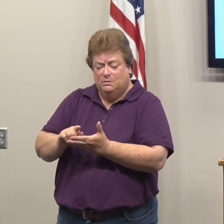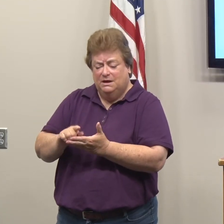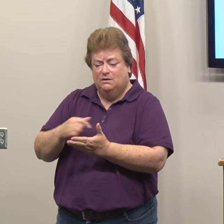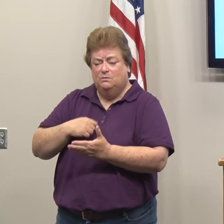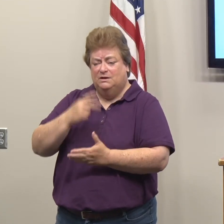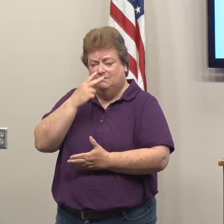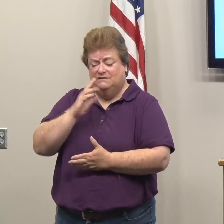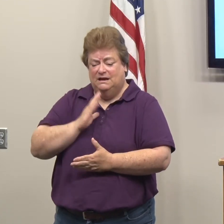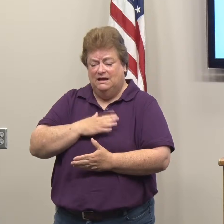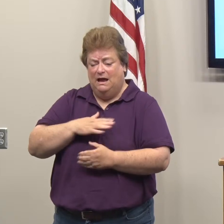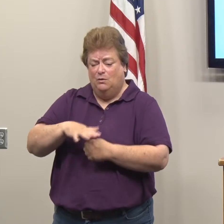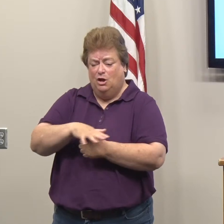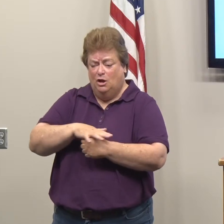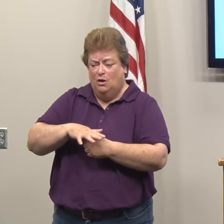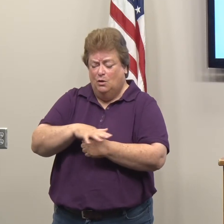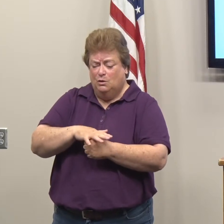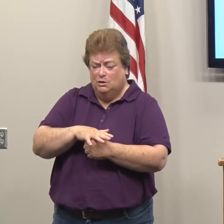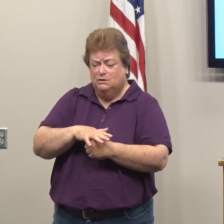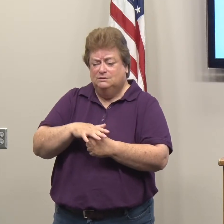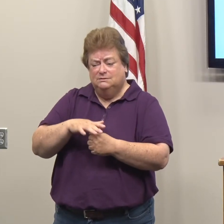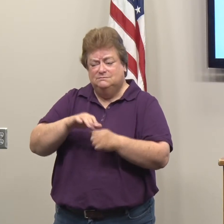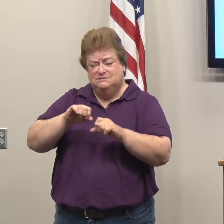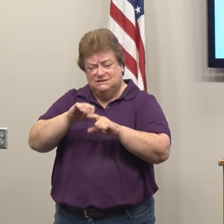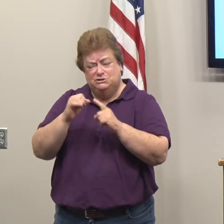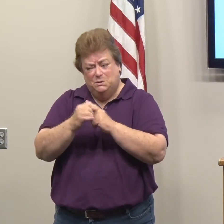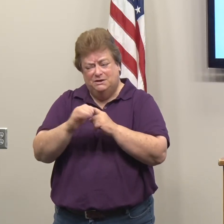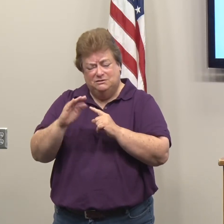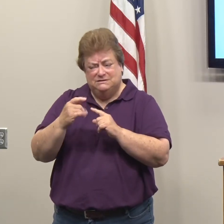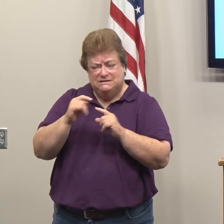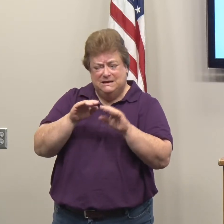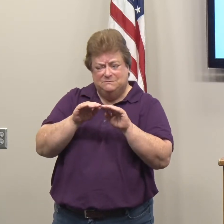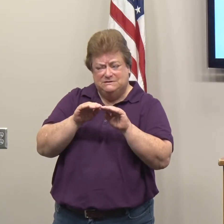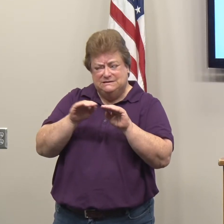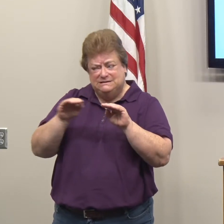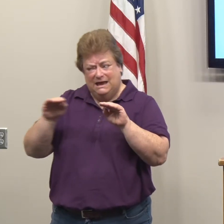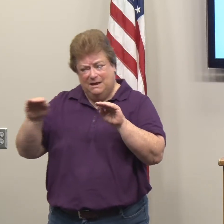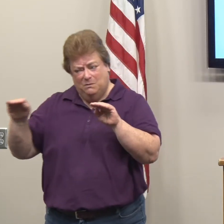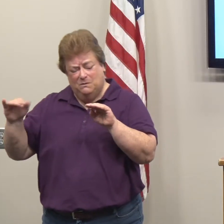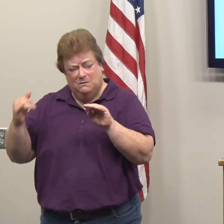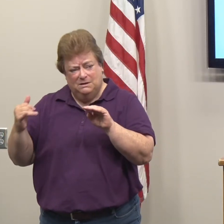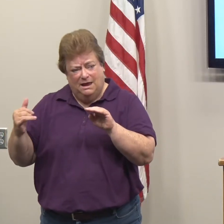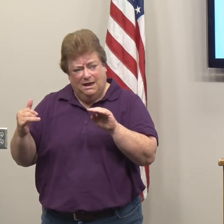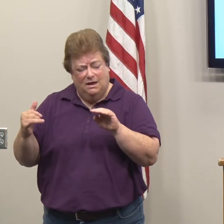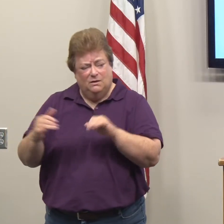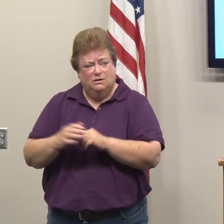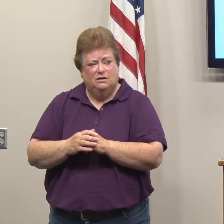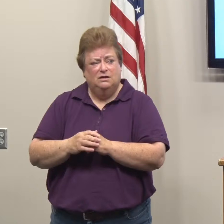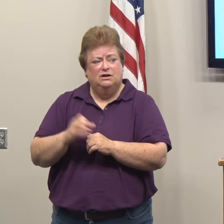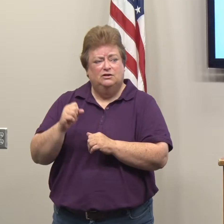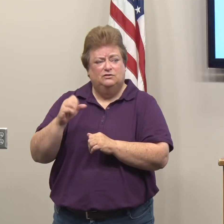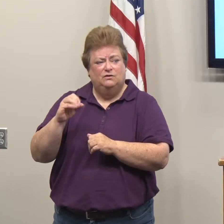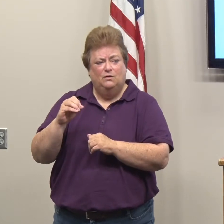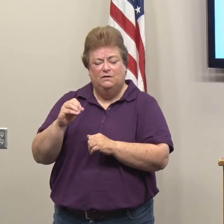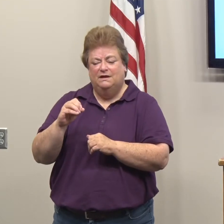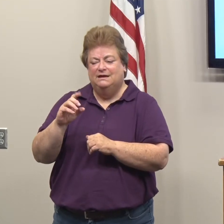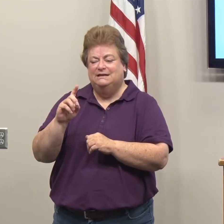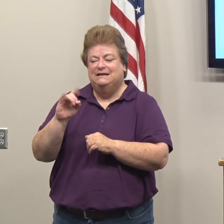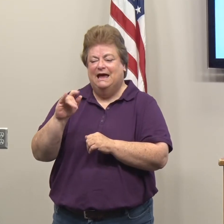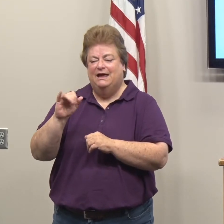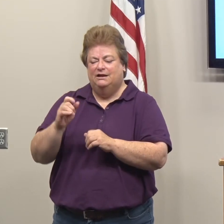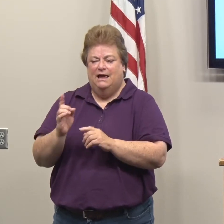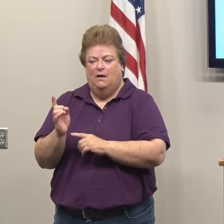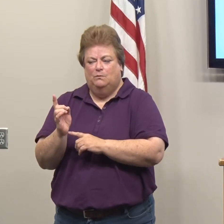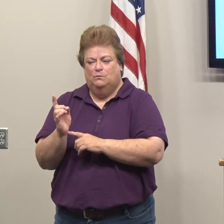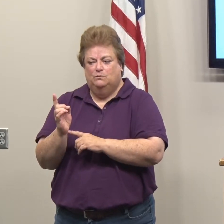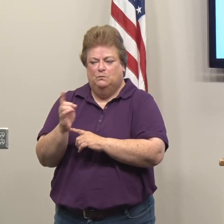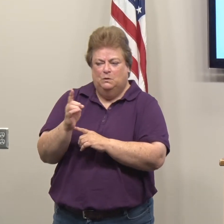our local situation stabilize somewhat, and in light of slight improvement in some of the indicators, the dial is moving to a lower